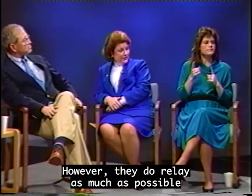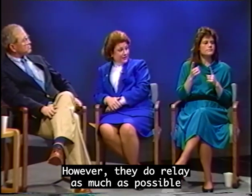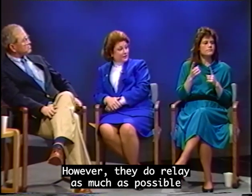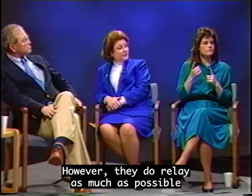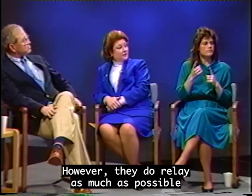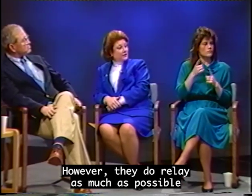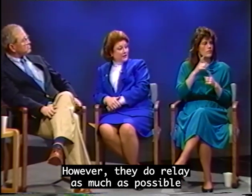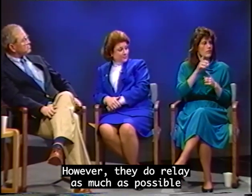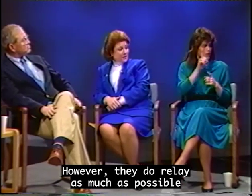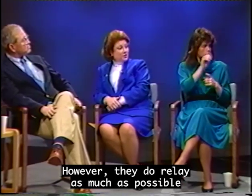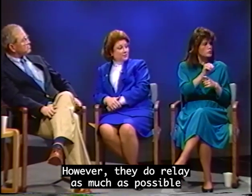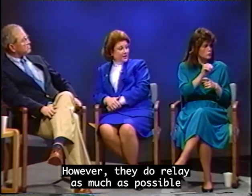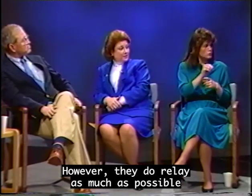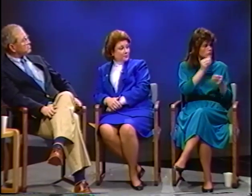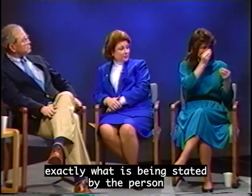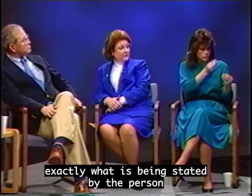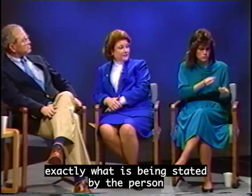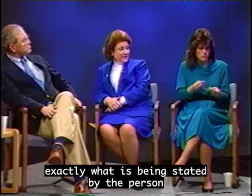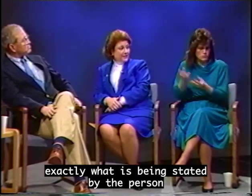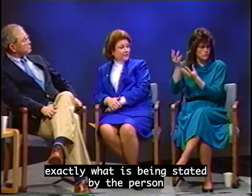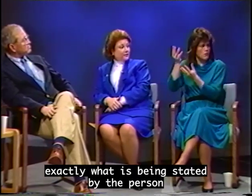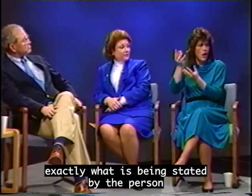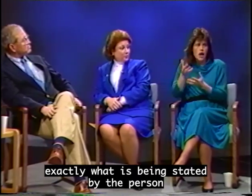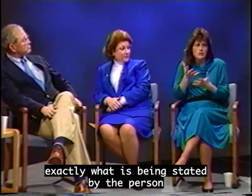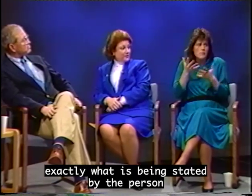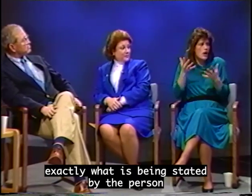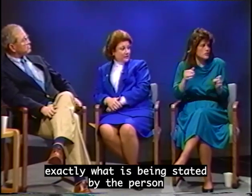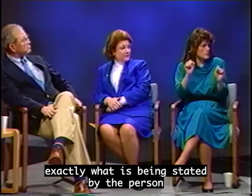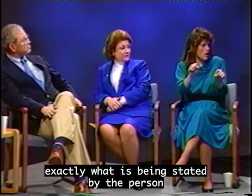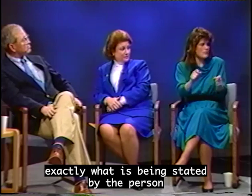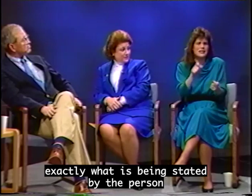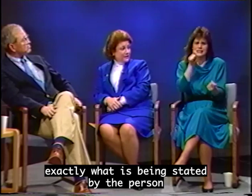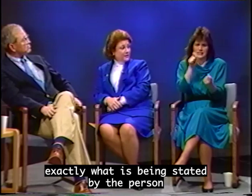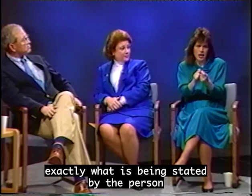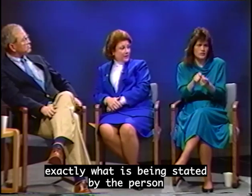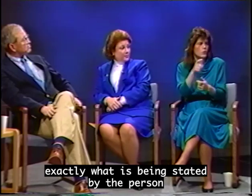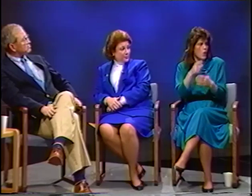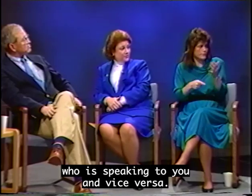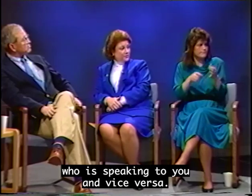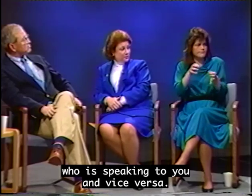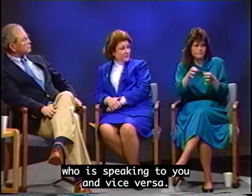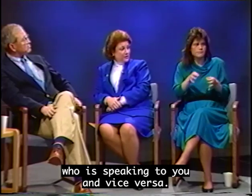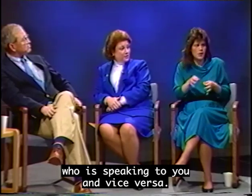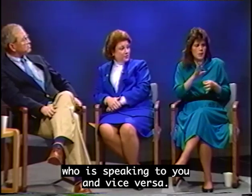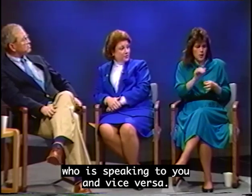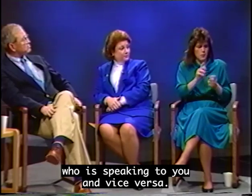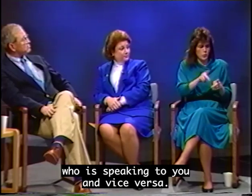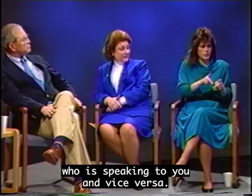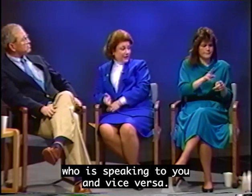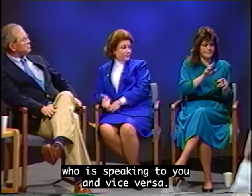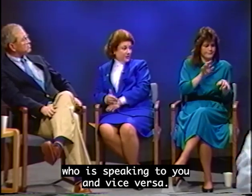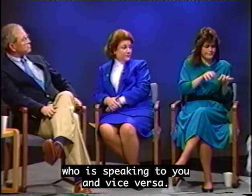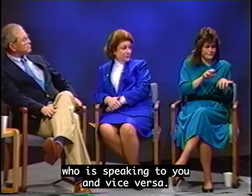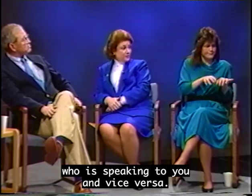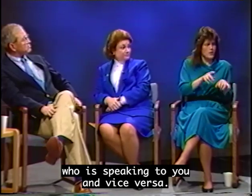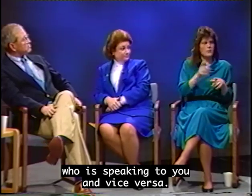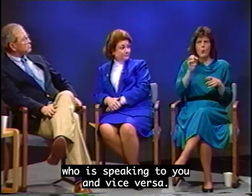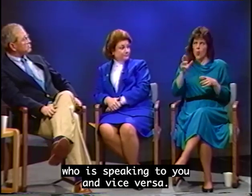relay as much as possible exactly what is being stated by the person who is speaking to you, and vice versa.